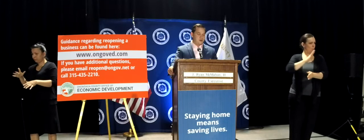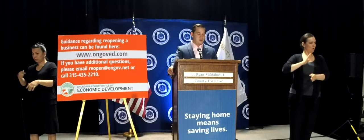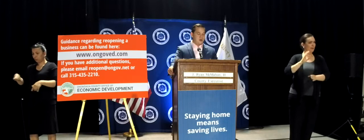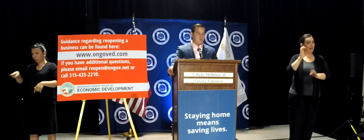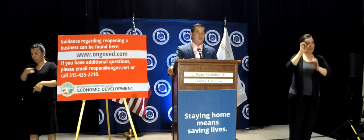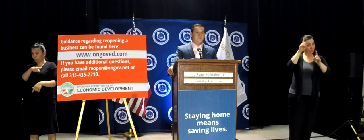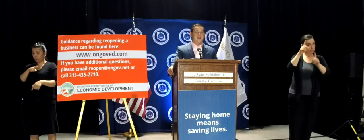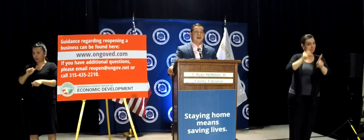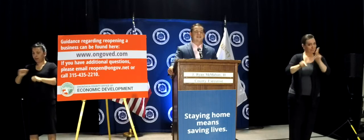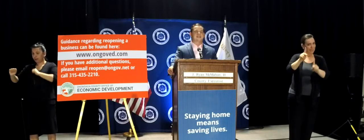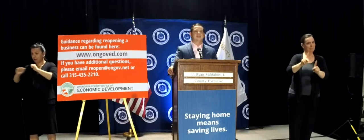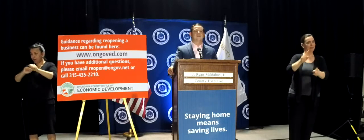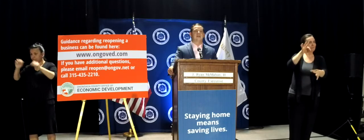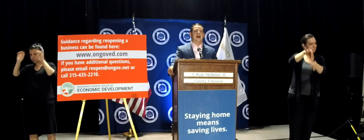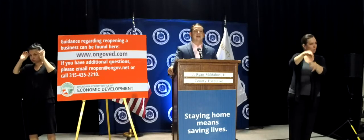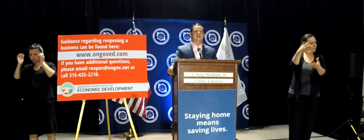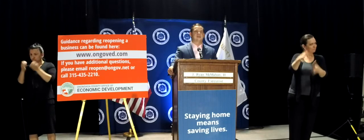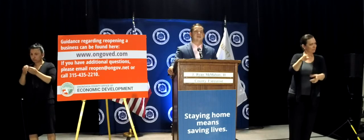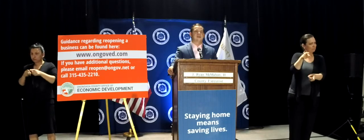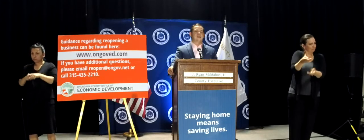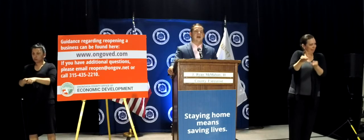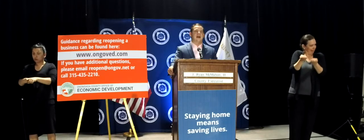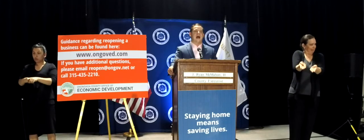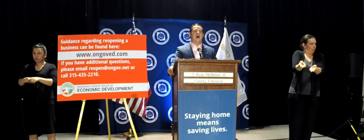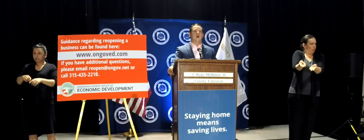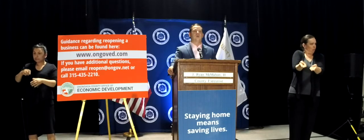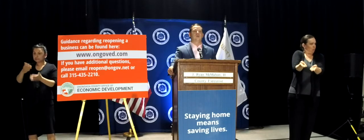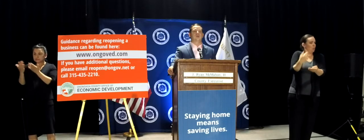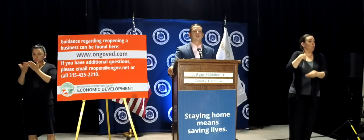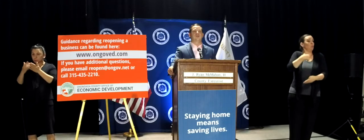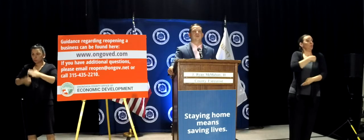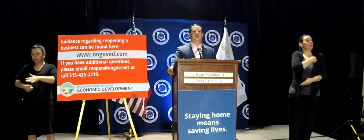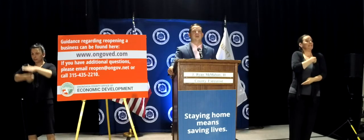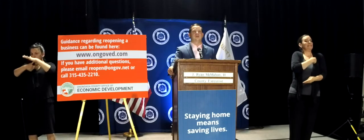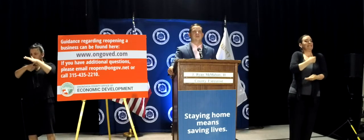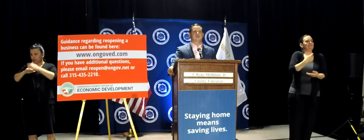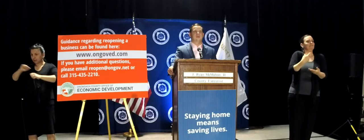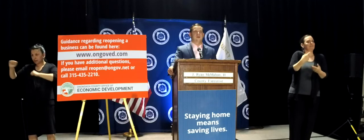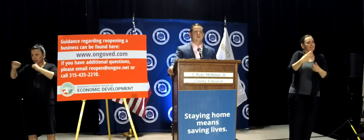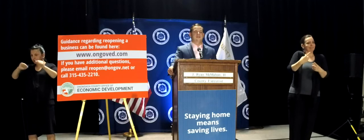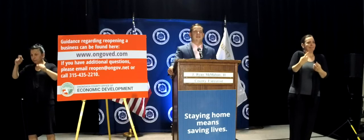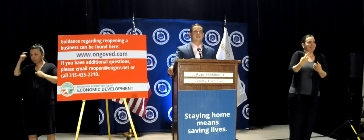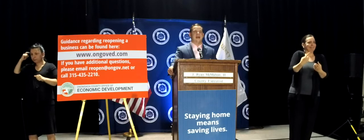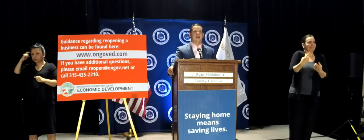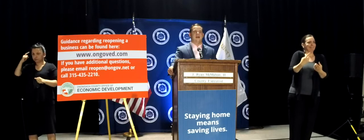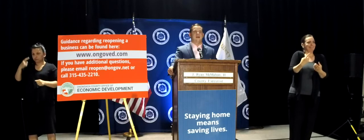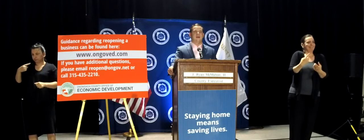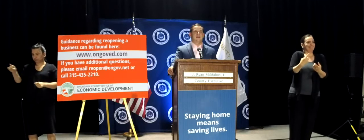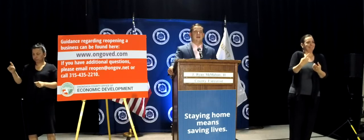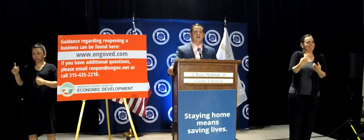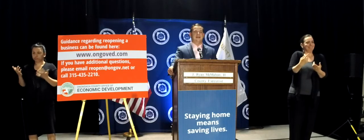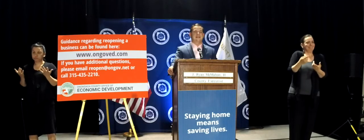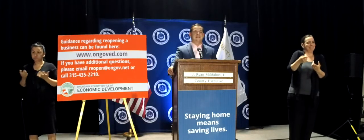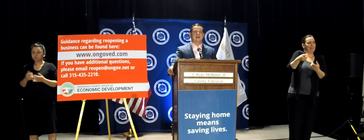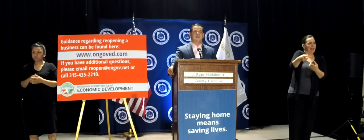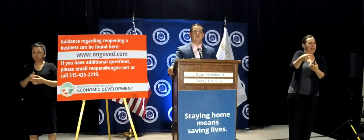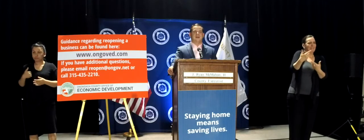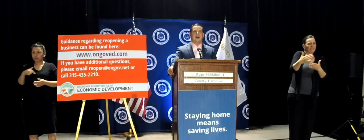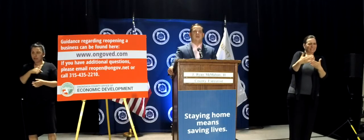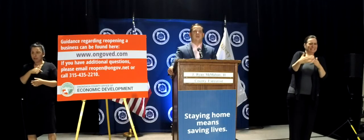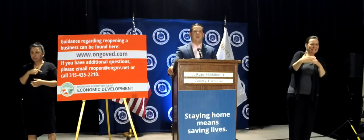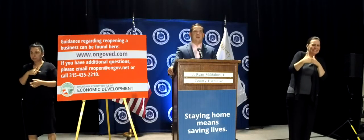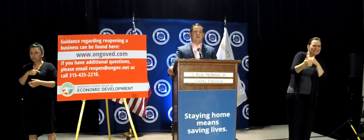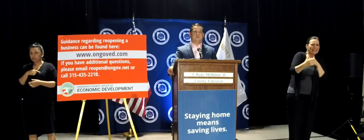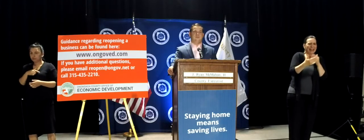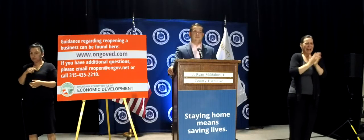themselves. We have been asked to give guidance on how you can do things today in a safe